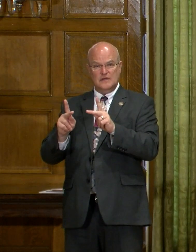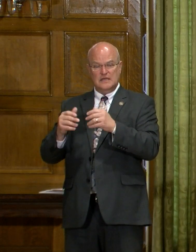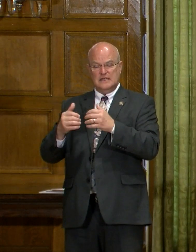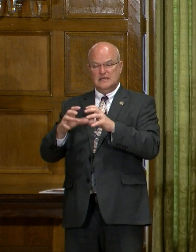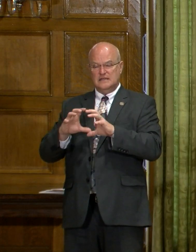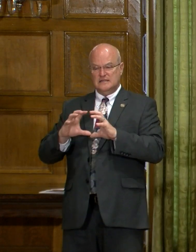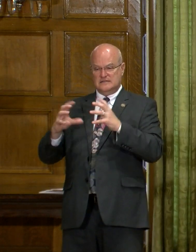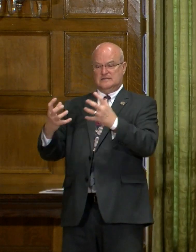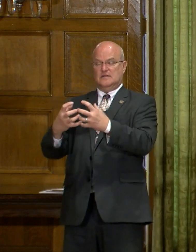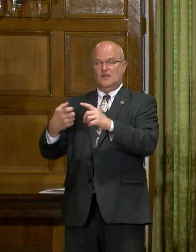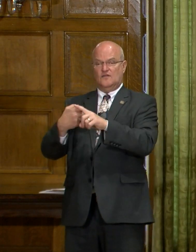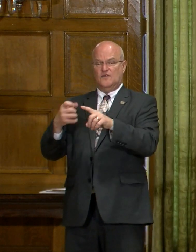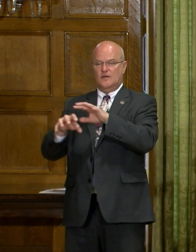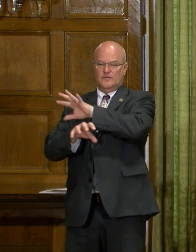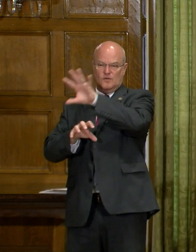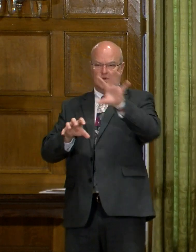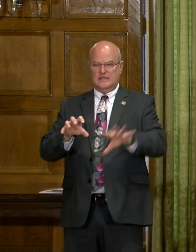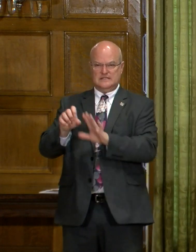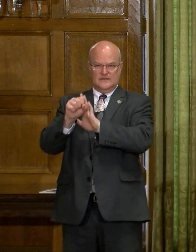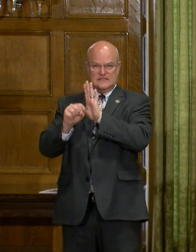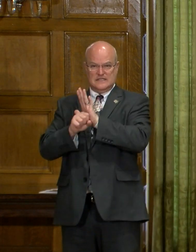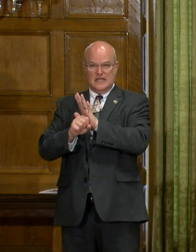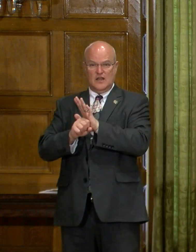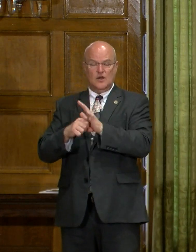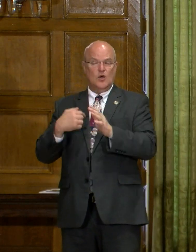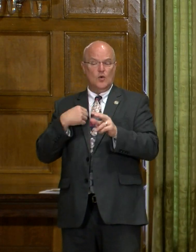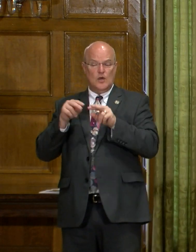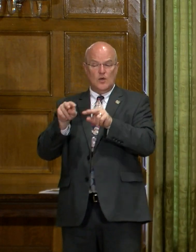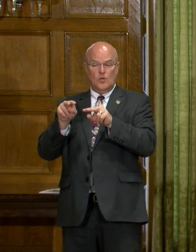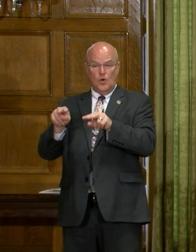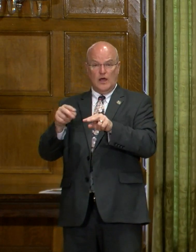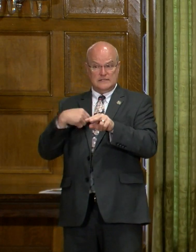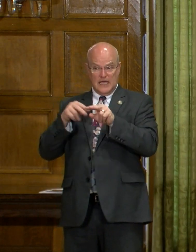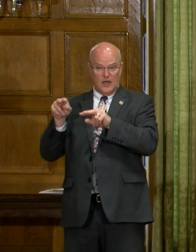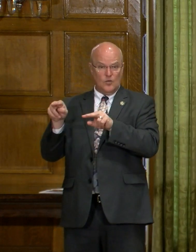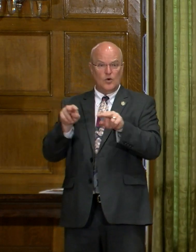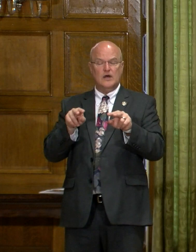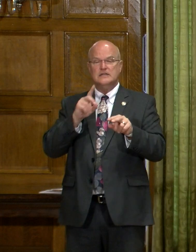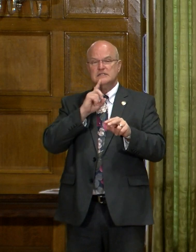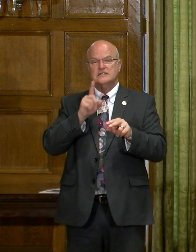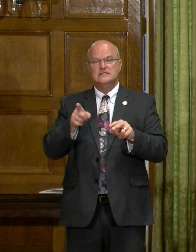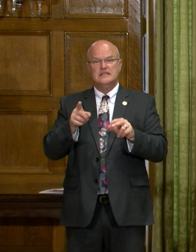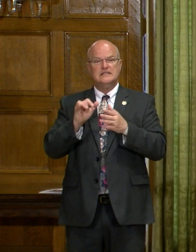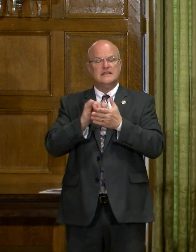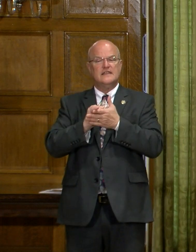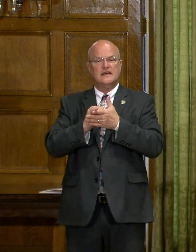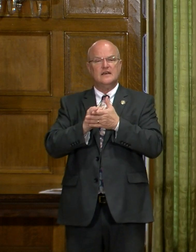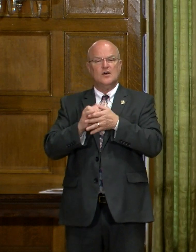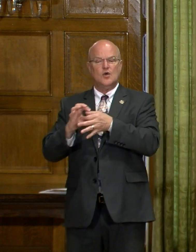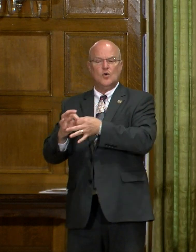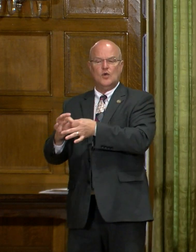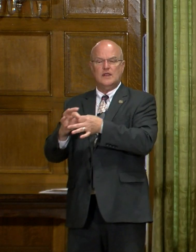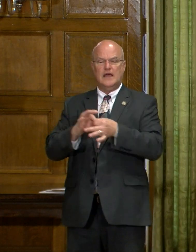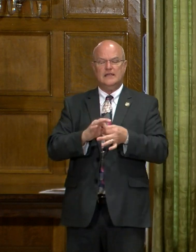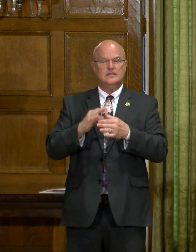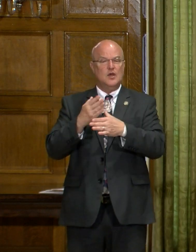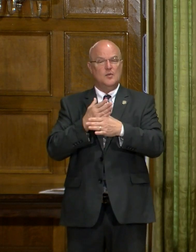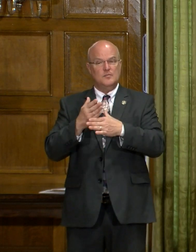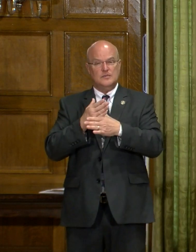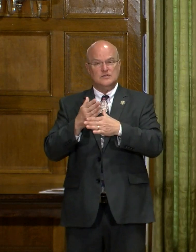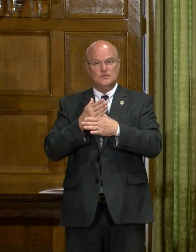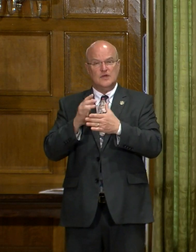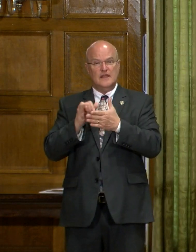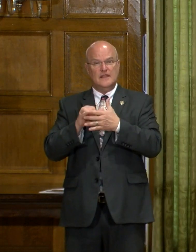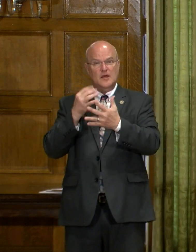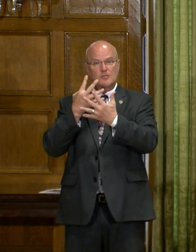separate and apart from the entire state. What we watch and what I watch is the correlation between